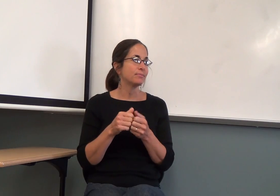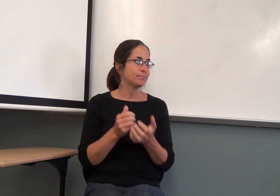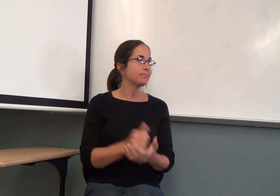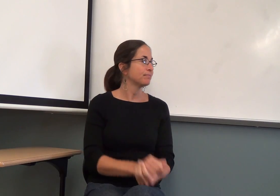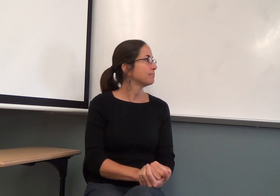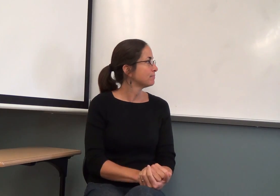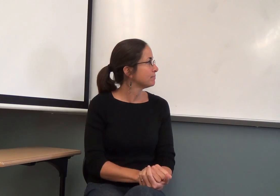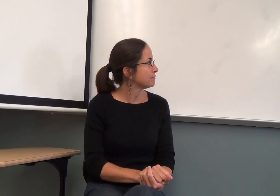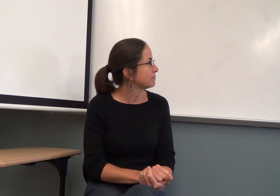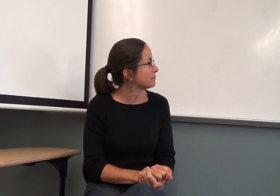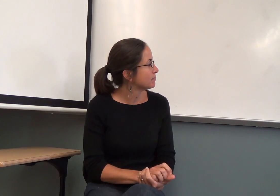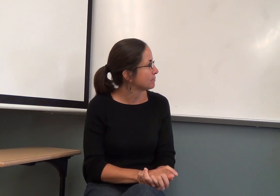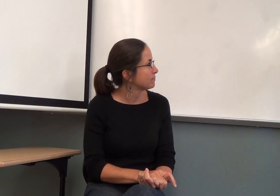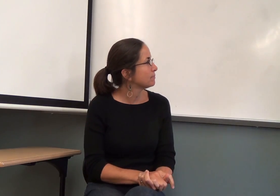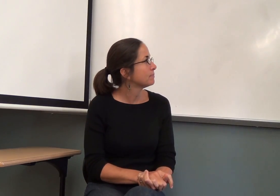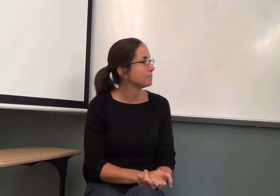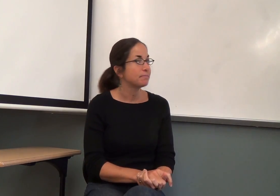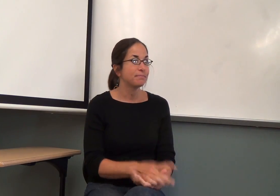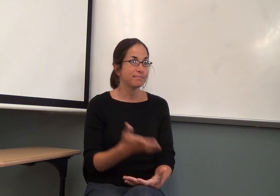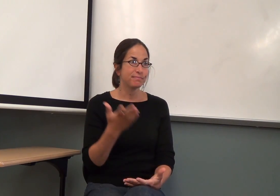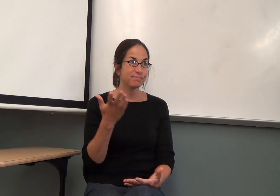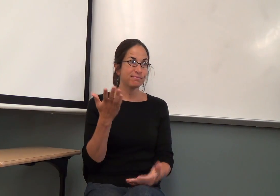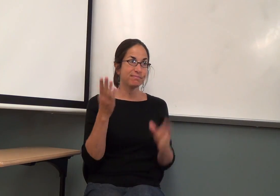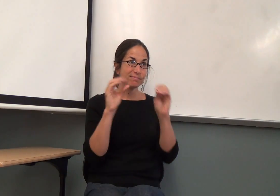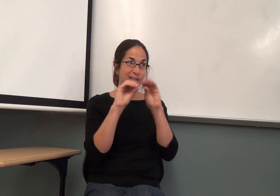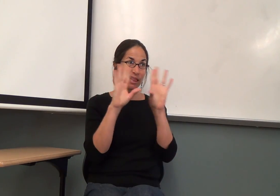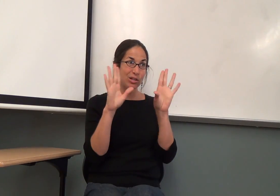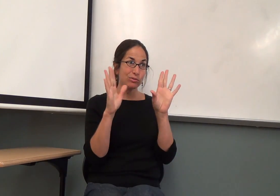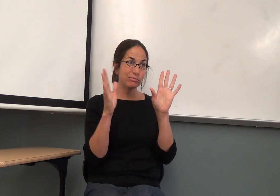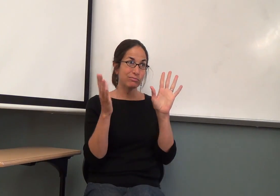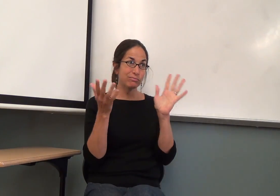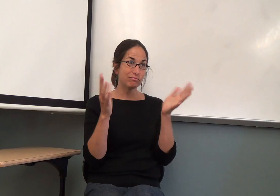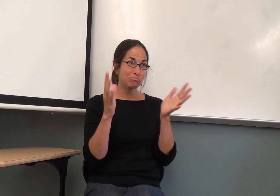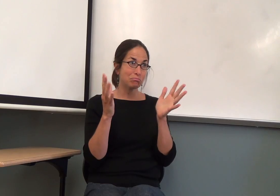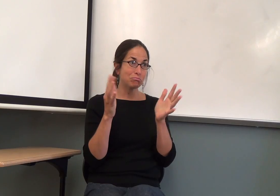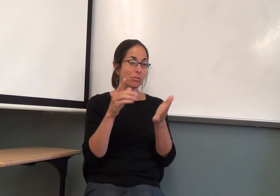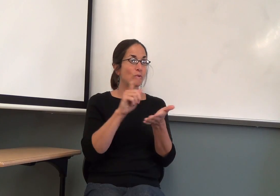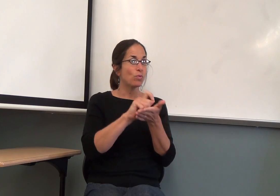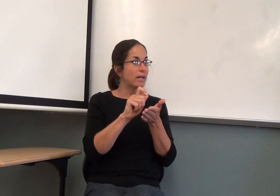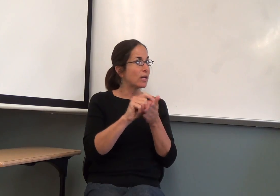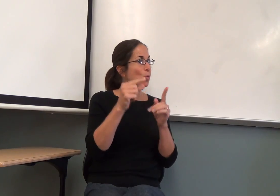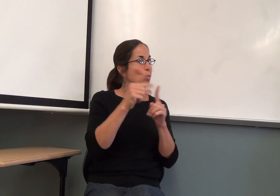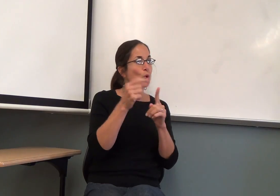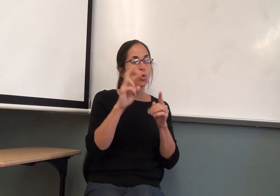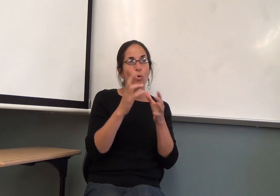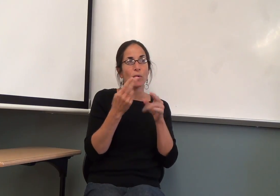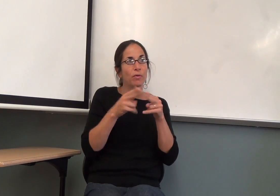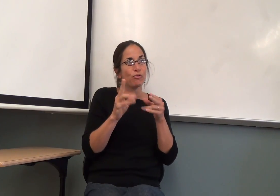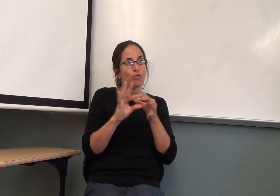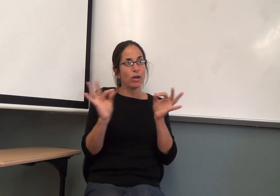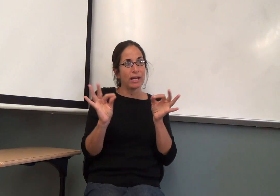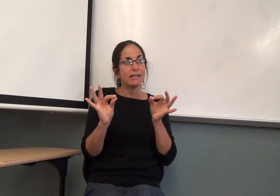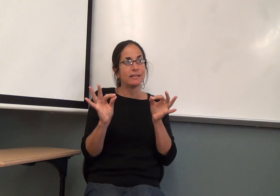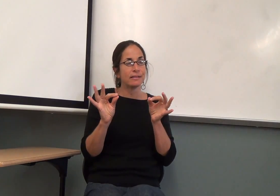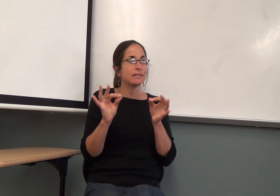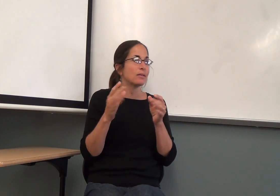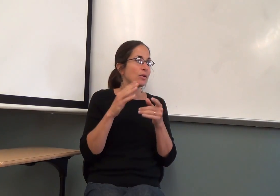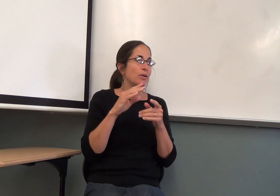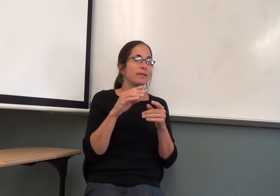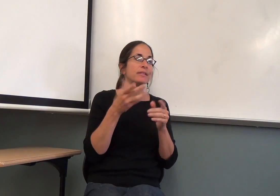Okay? Everybody understand what I'm asking you to do? You're going to write down words or phrases that you can think of. So like, for instance, if I say the word paint,